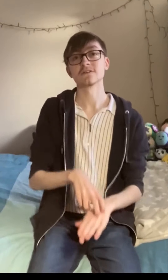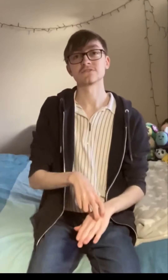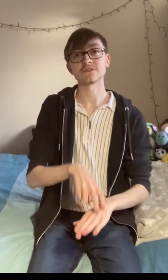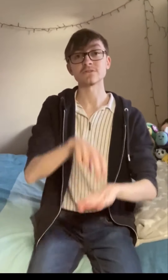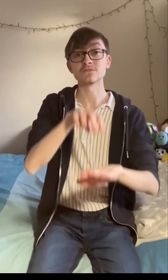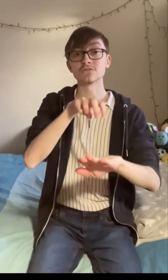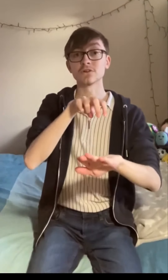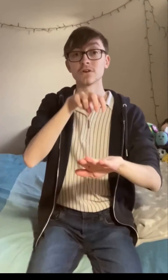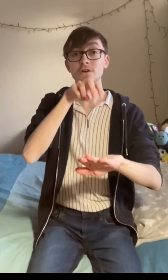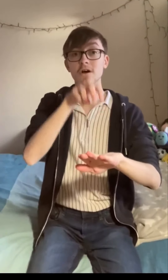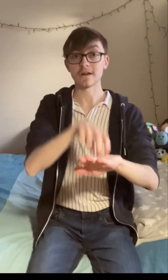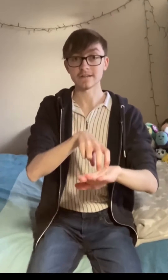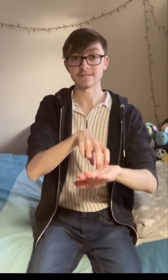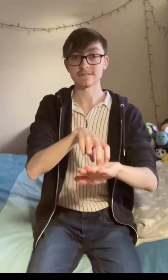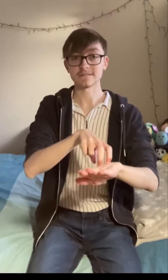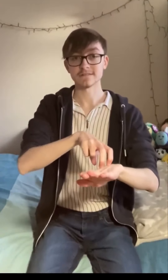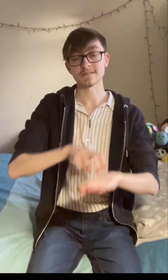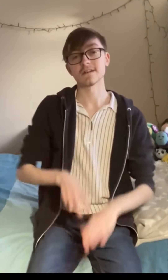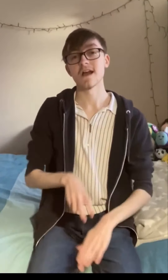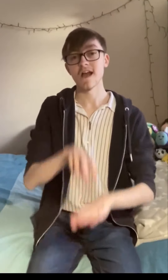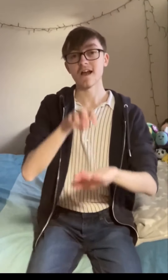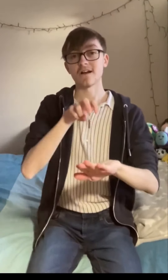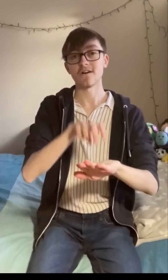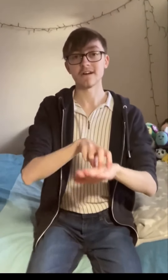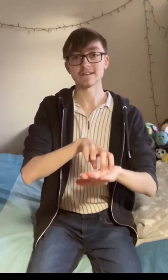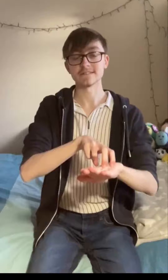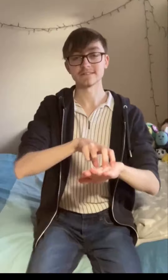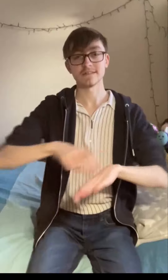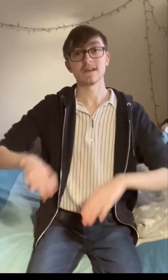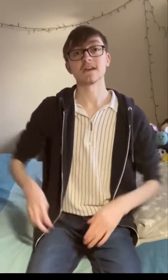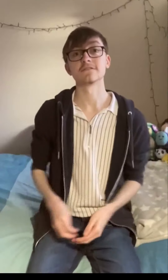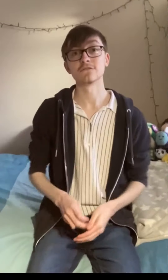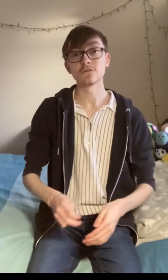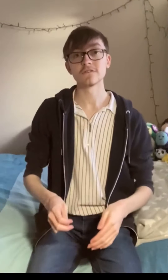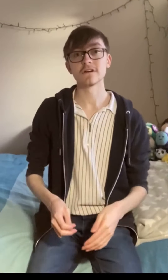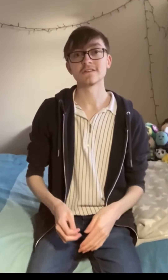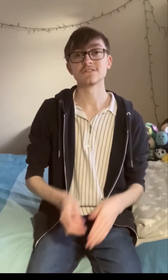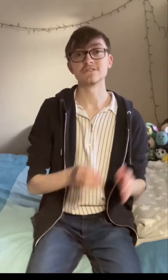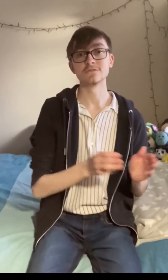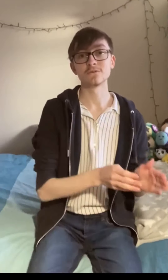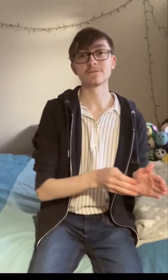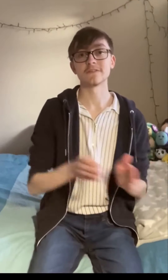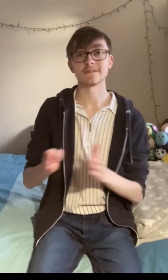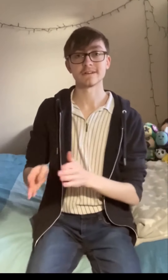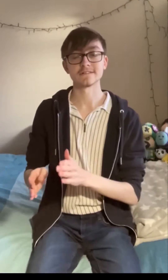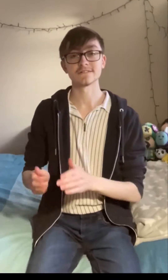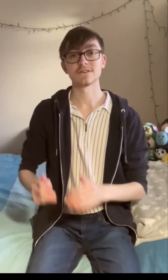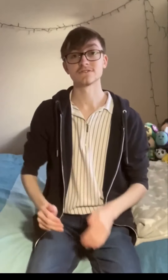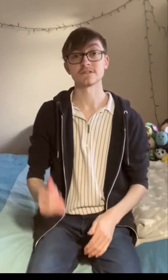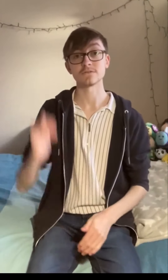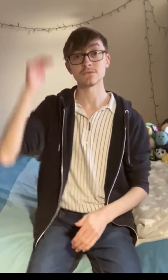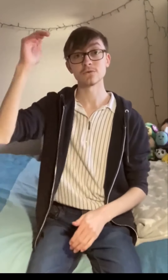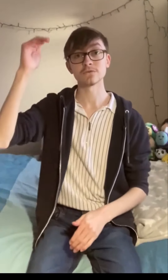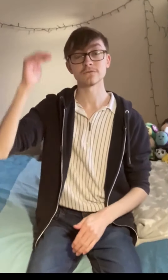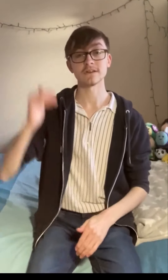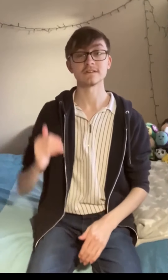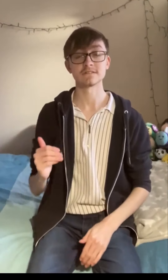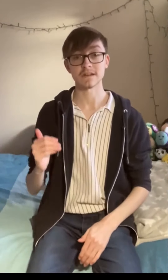So, Ireland. Ireland. And then for Northern Ireland, you do North, then Ireland. So, North is like